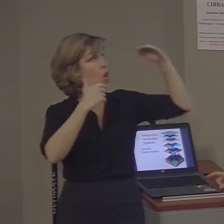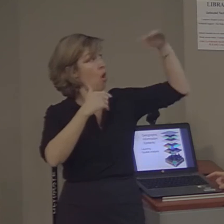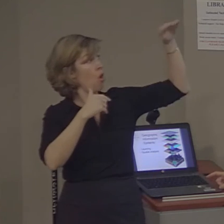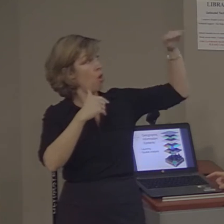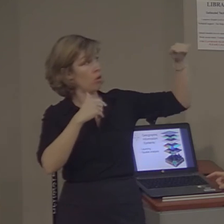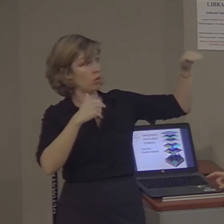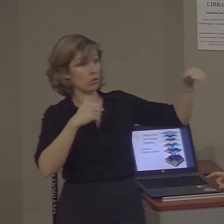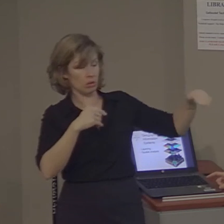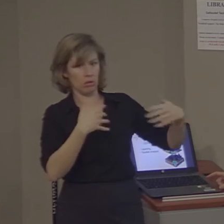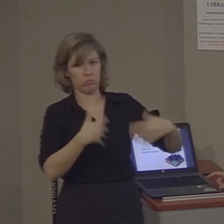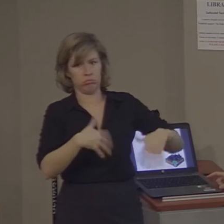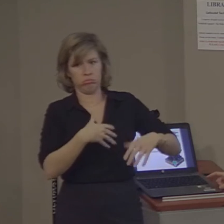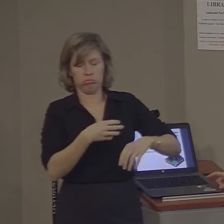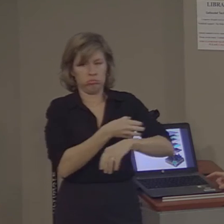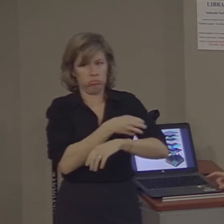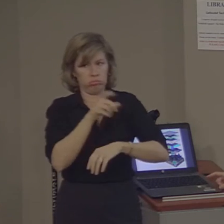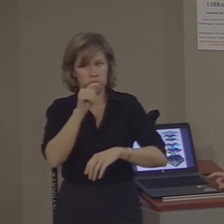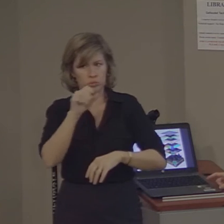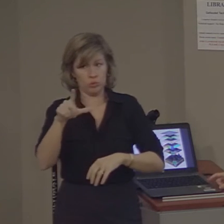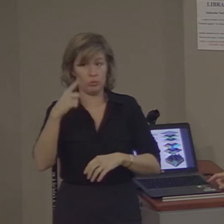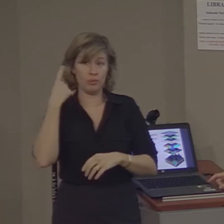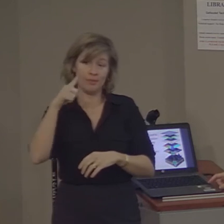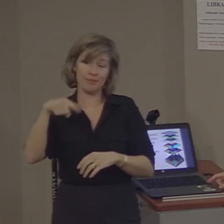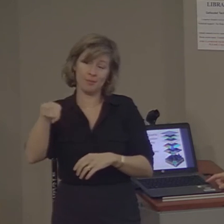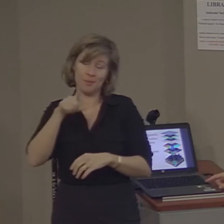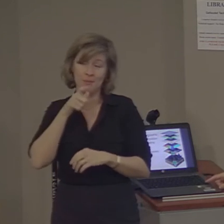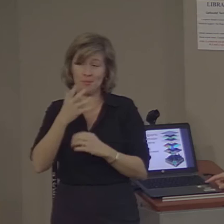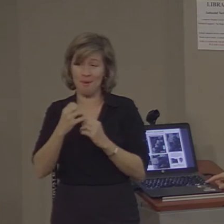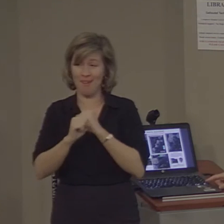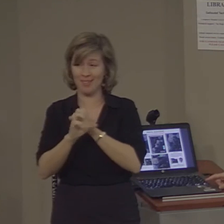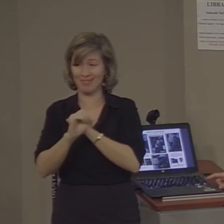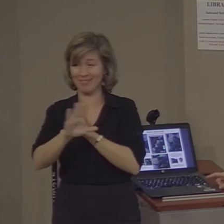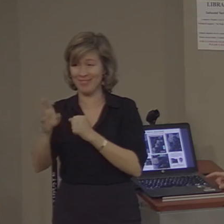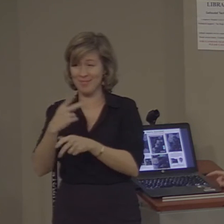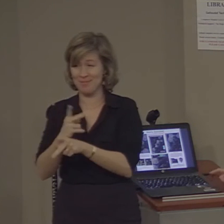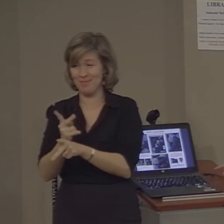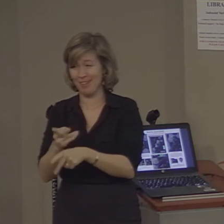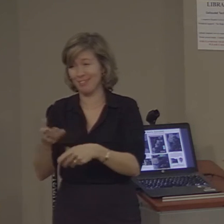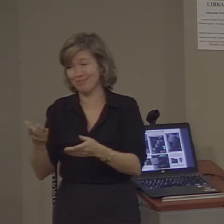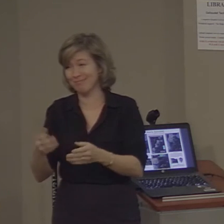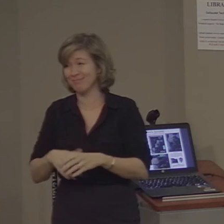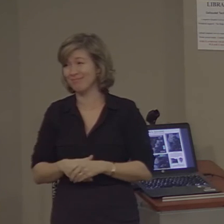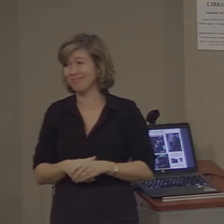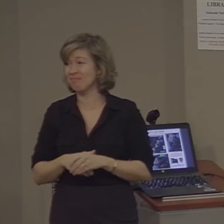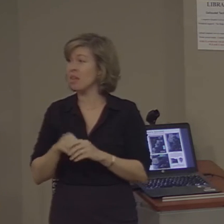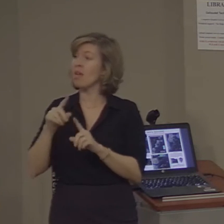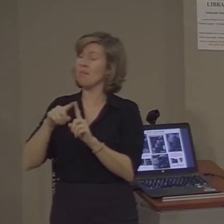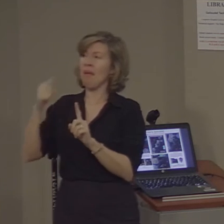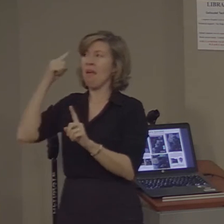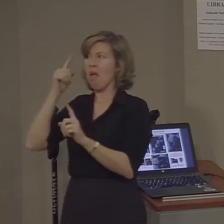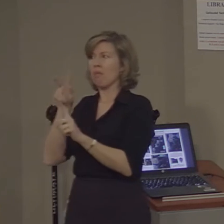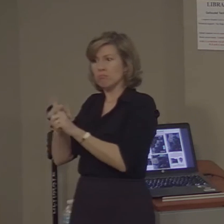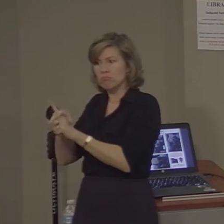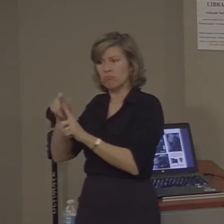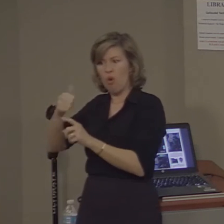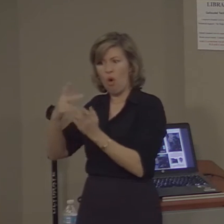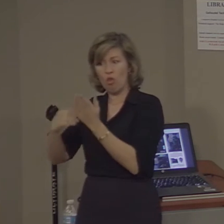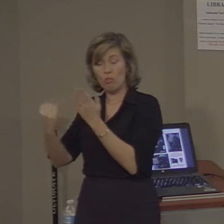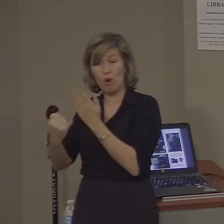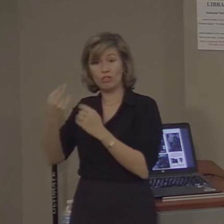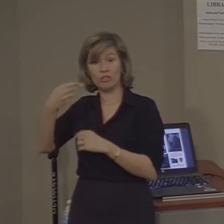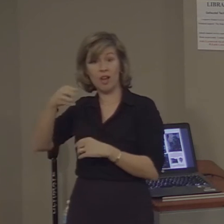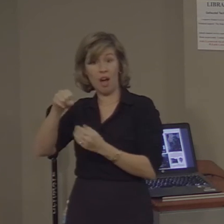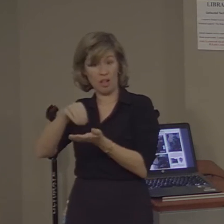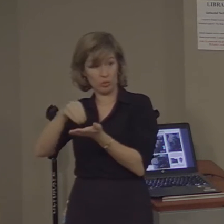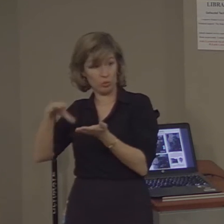for one thing, advertising and marketing. But the high school students are using it in projects in the course of a